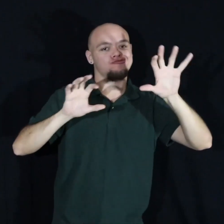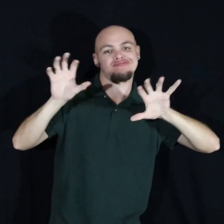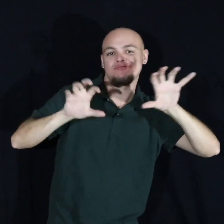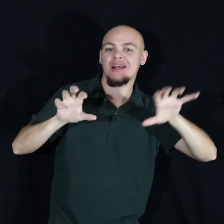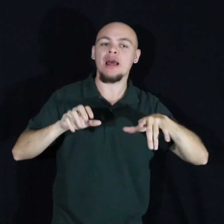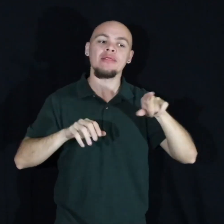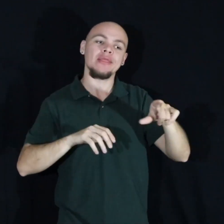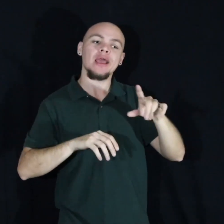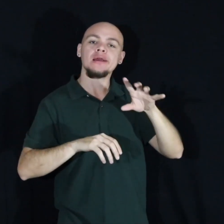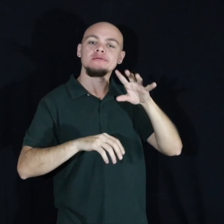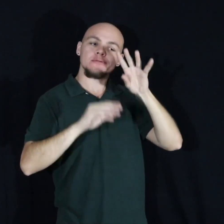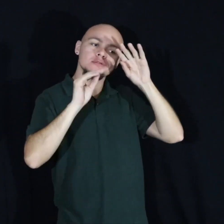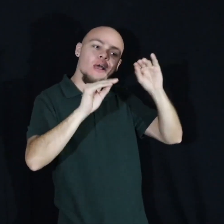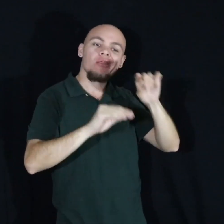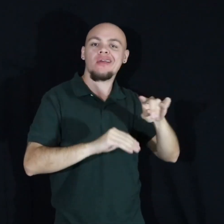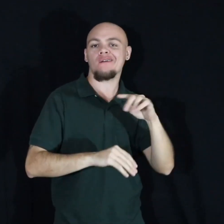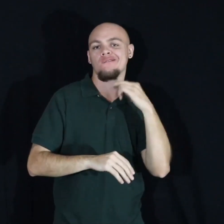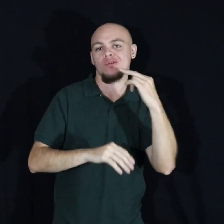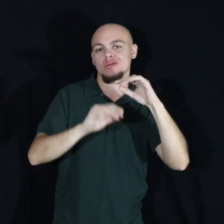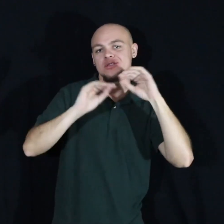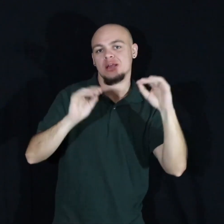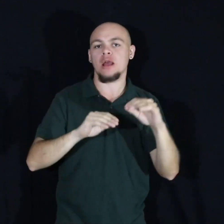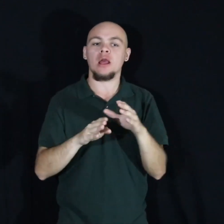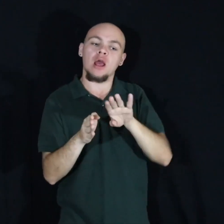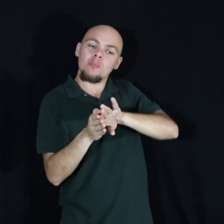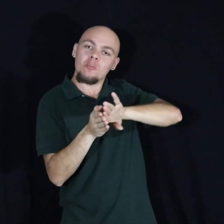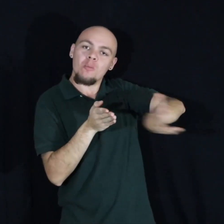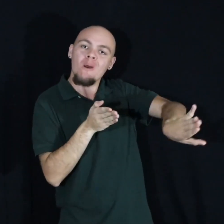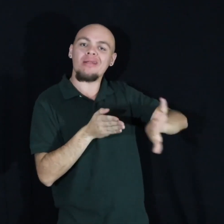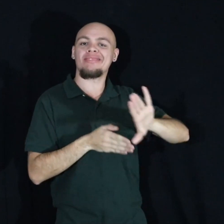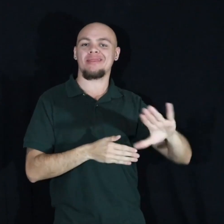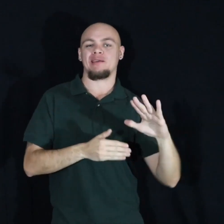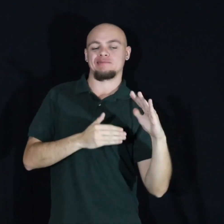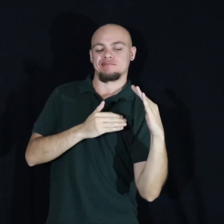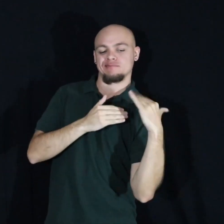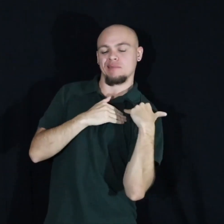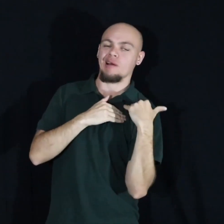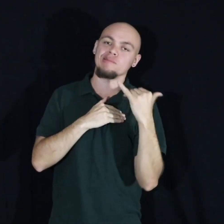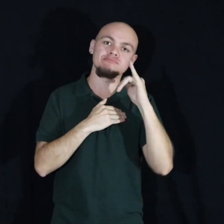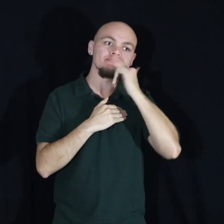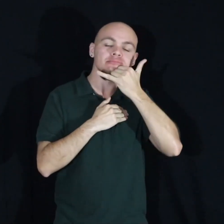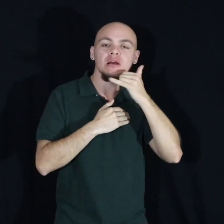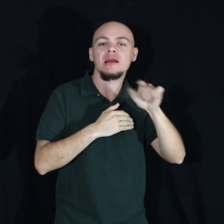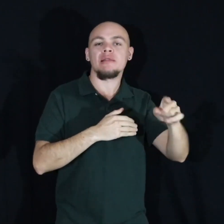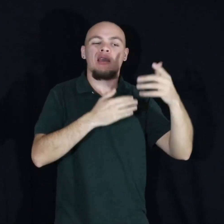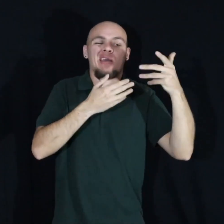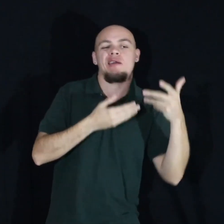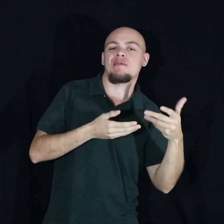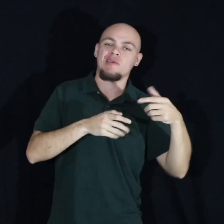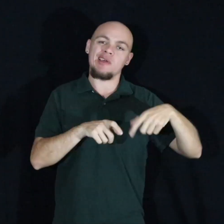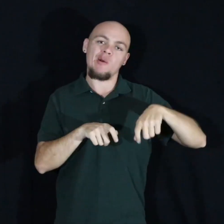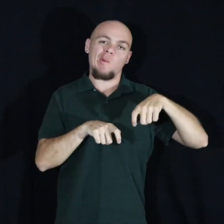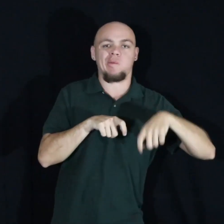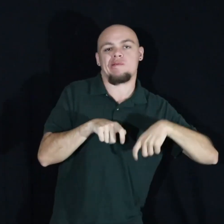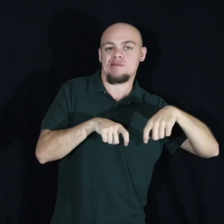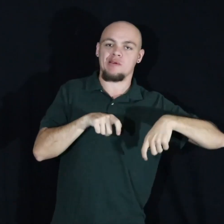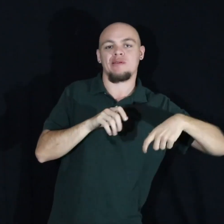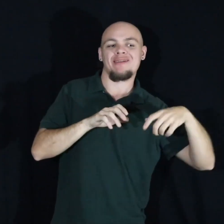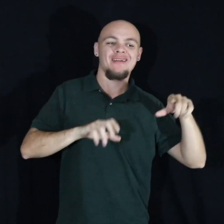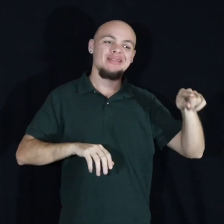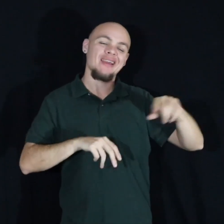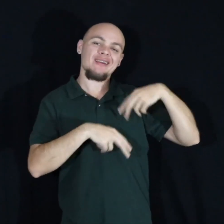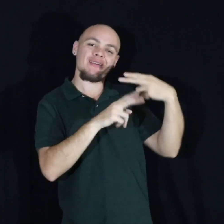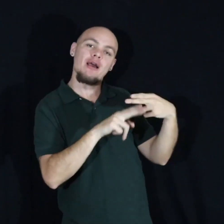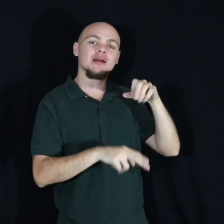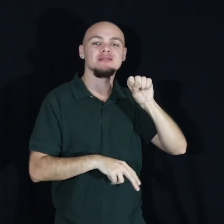they are voiceless. Marginalization is the chip on their shoulder. It is so heavy they walk with the limp, pass it off as swag.